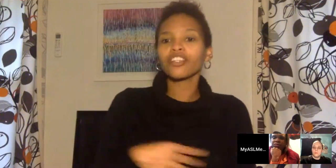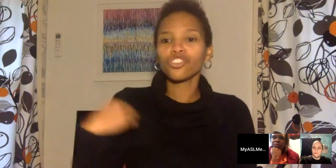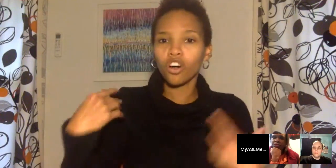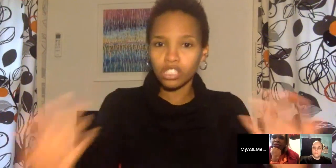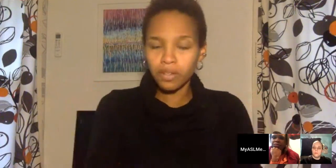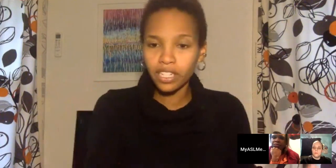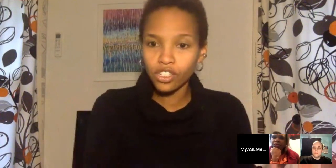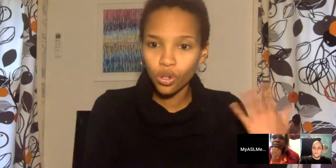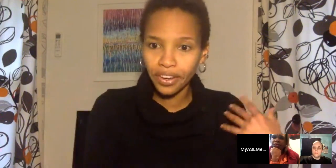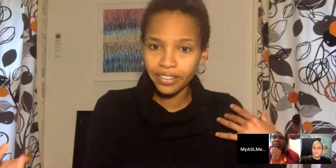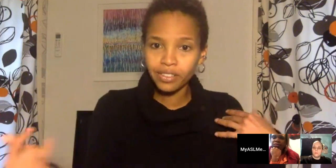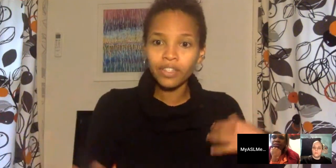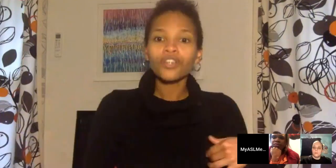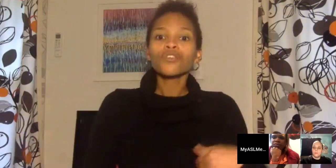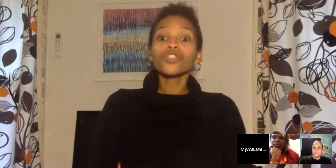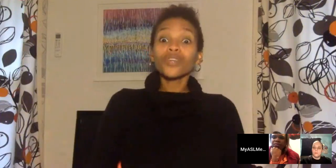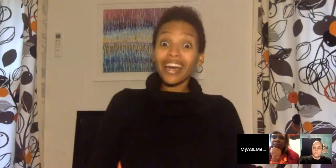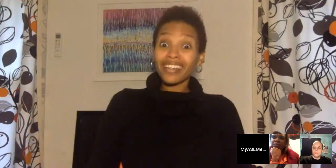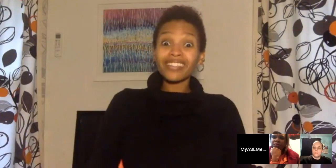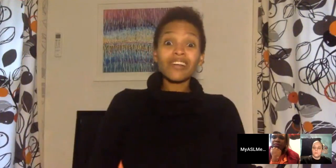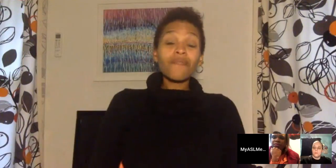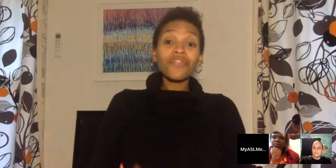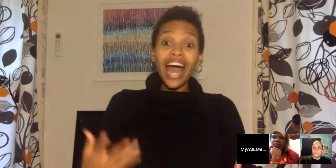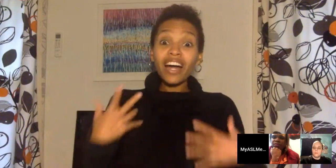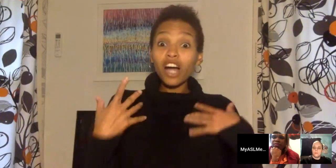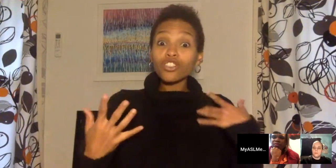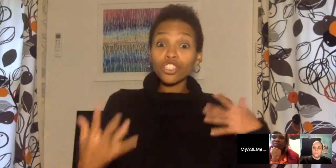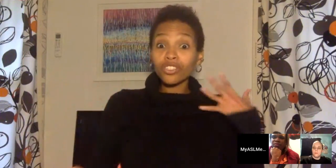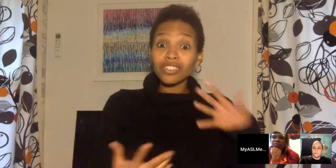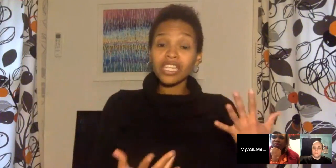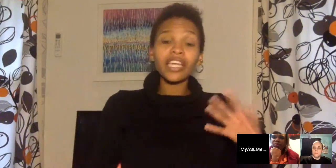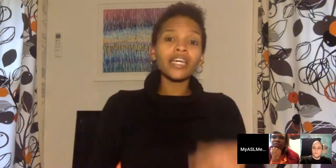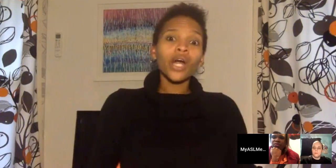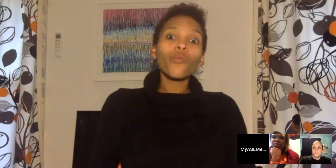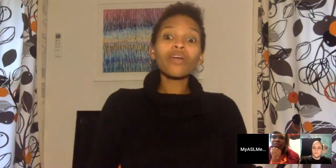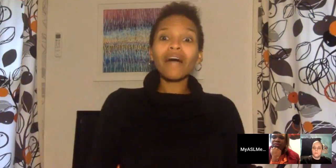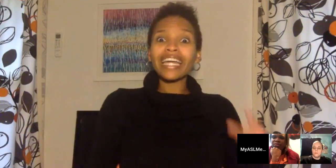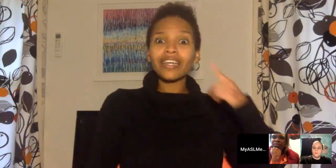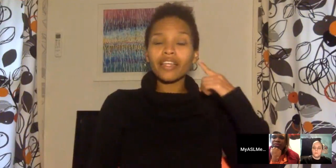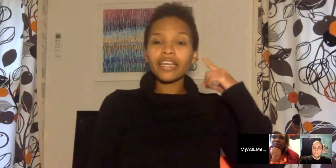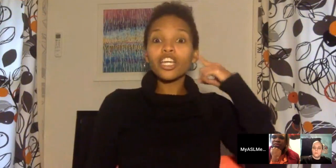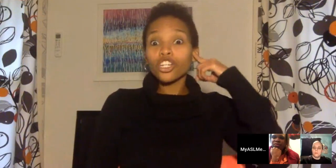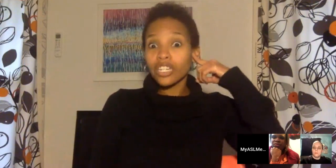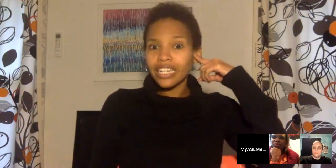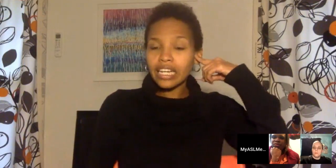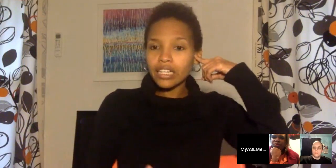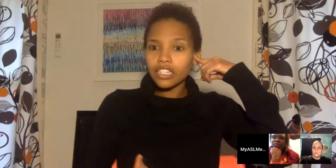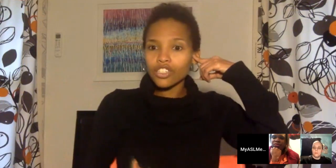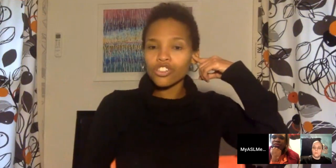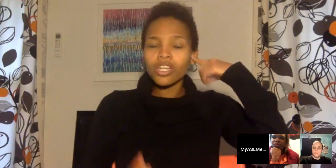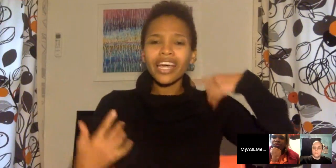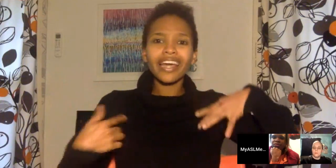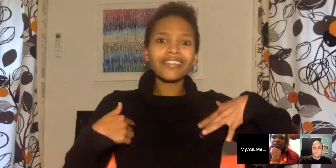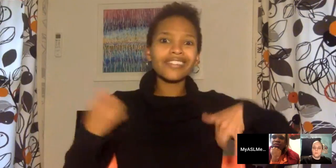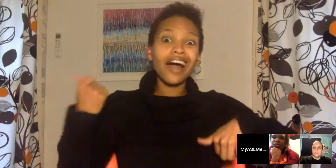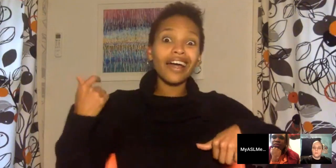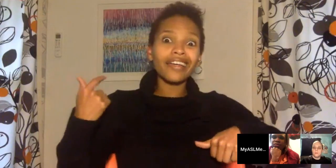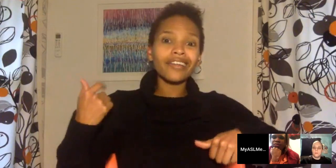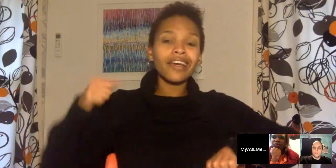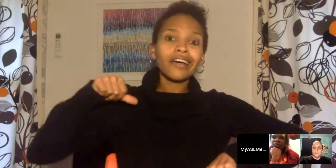she ultimately joins. So yes, that uncertainty we might hear in English and sign